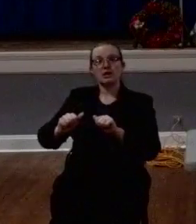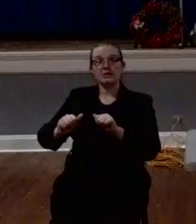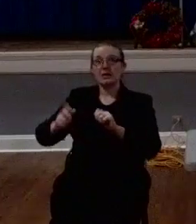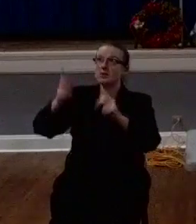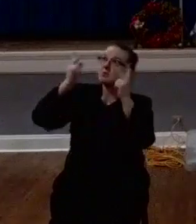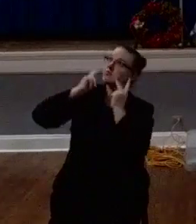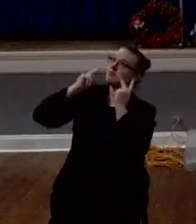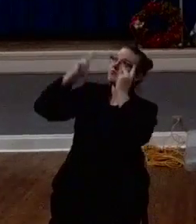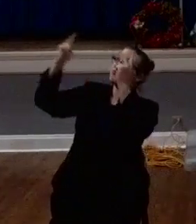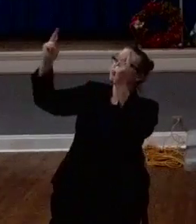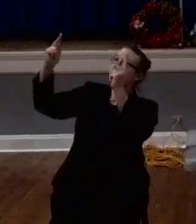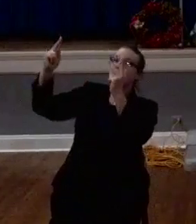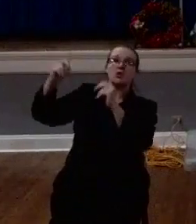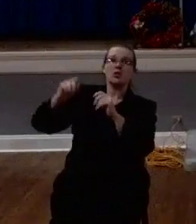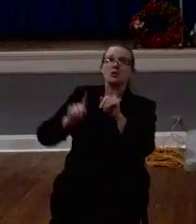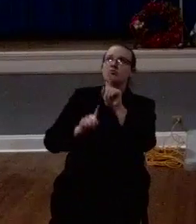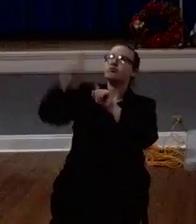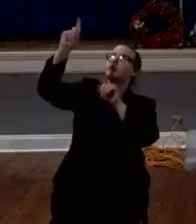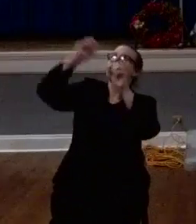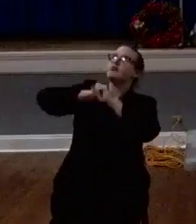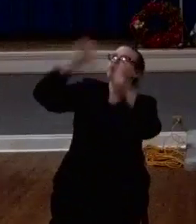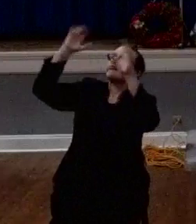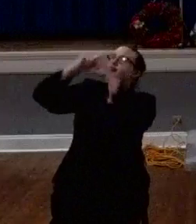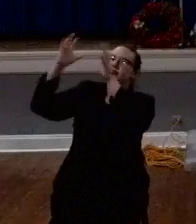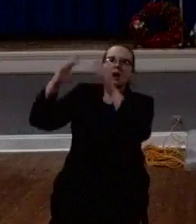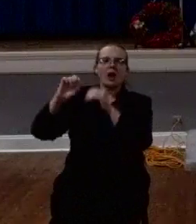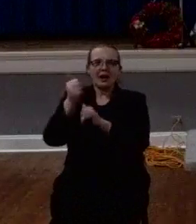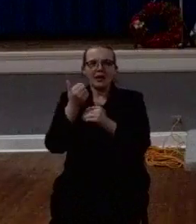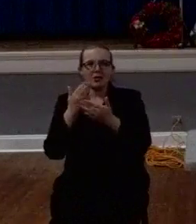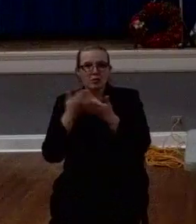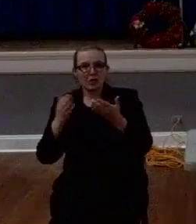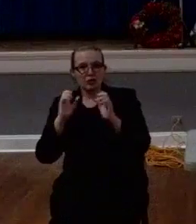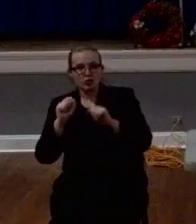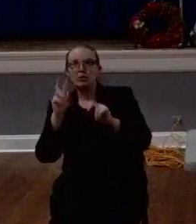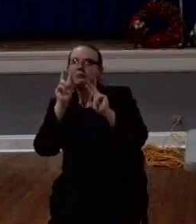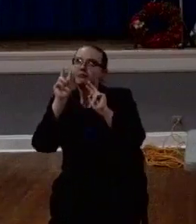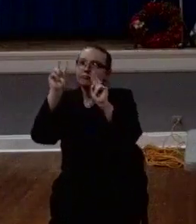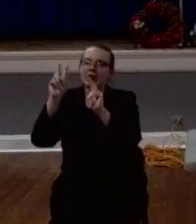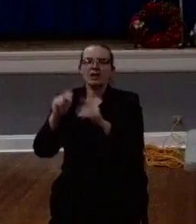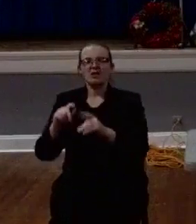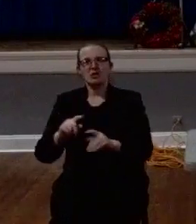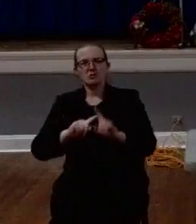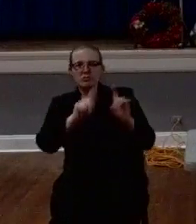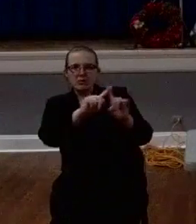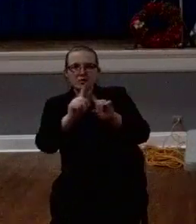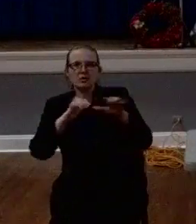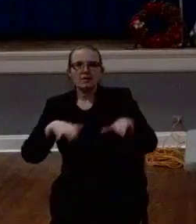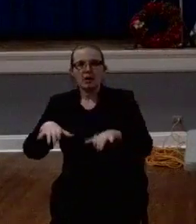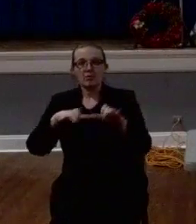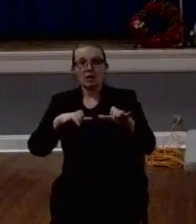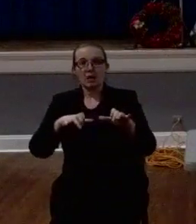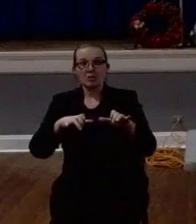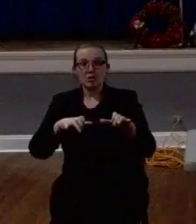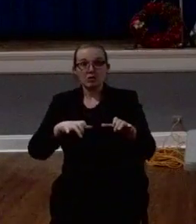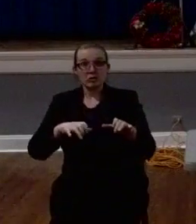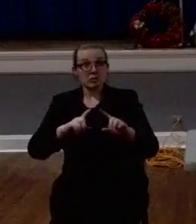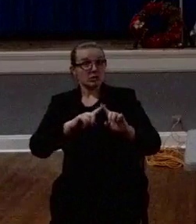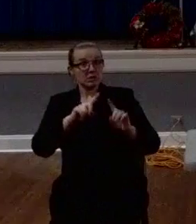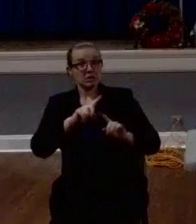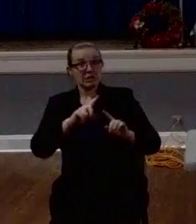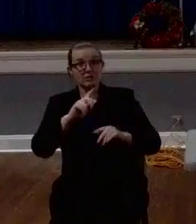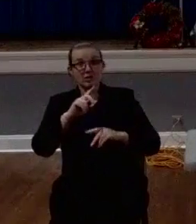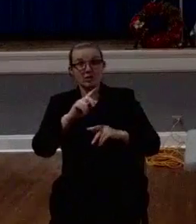fireworks and also view other things, so that there are different activities during different times of the year can be